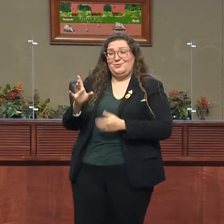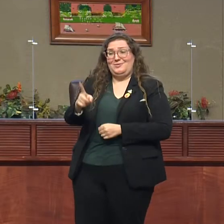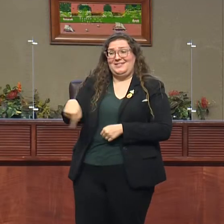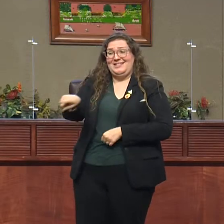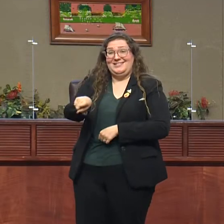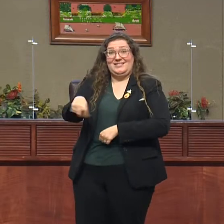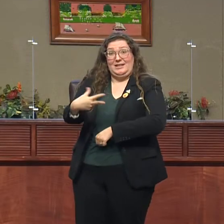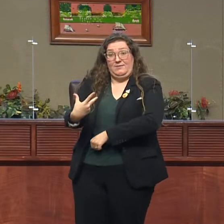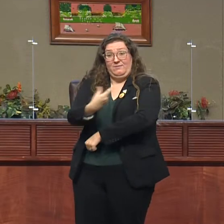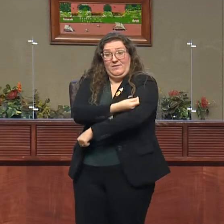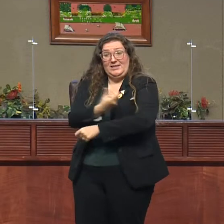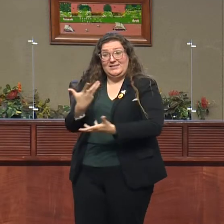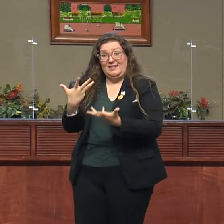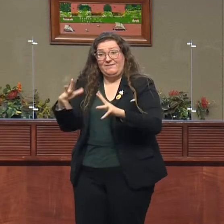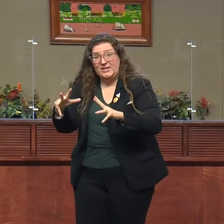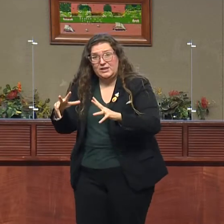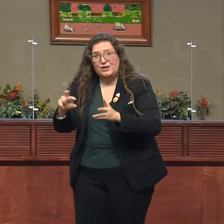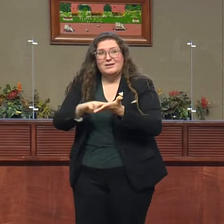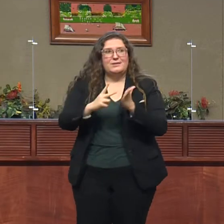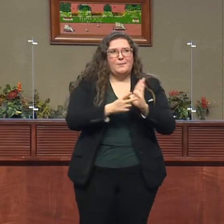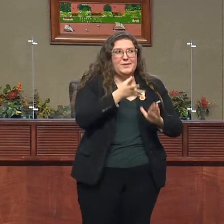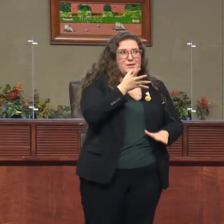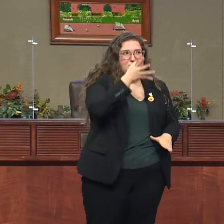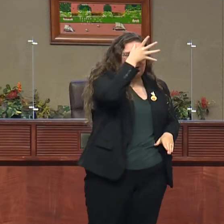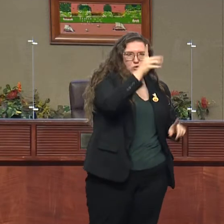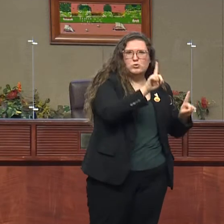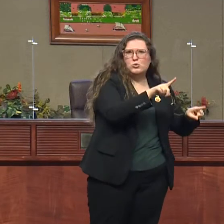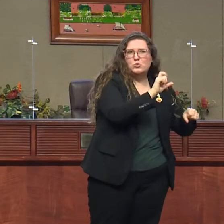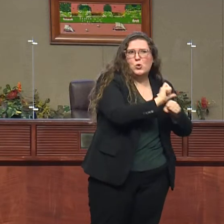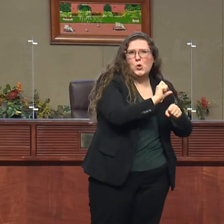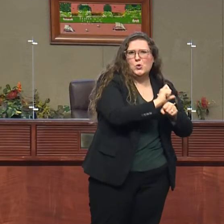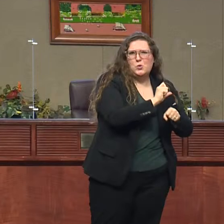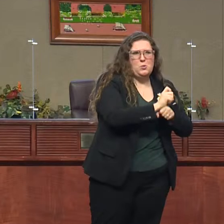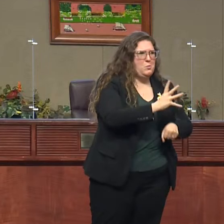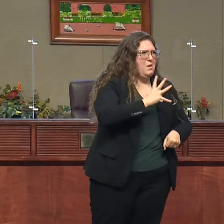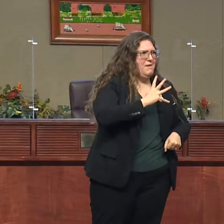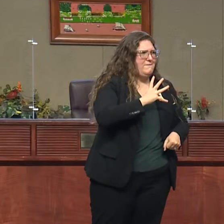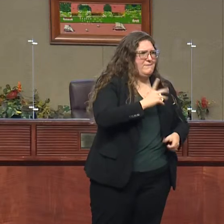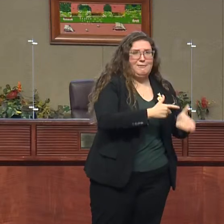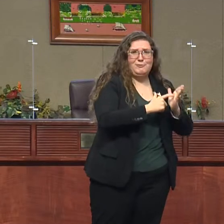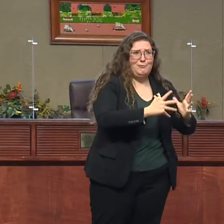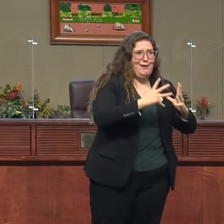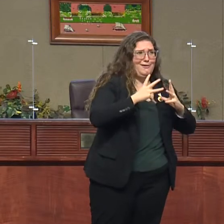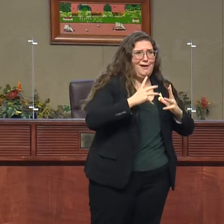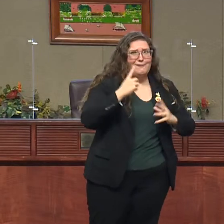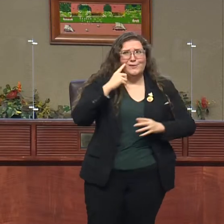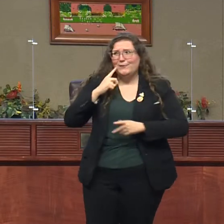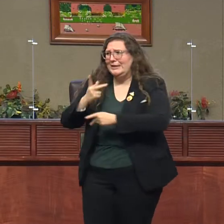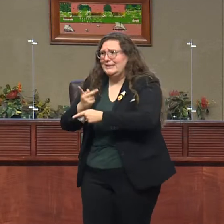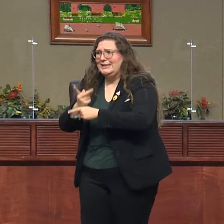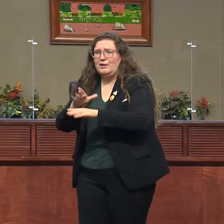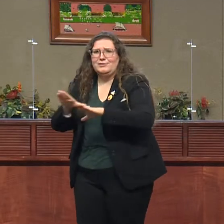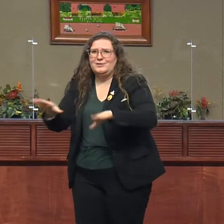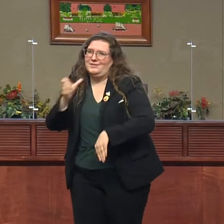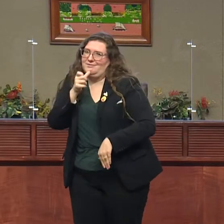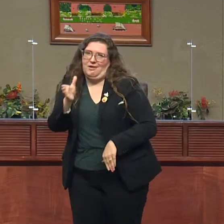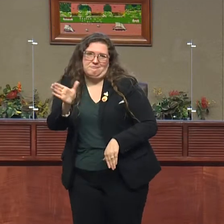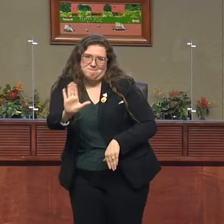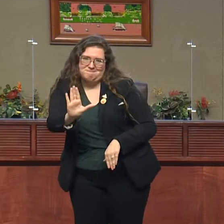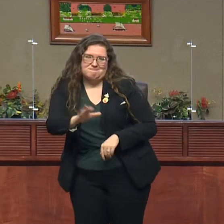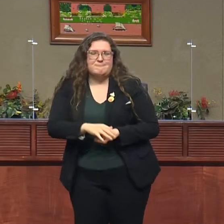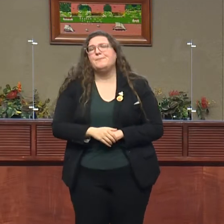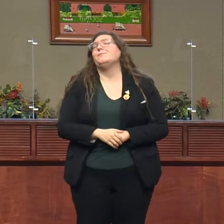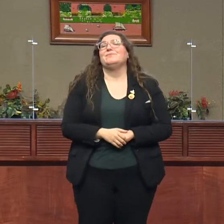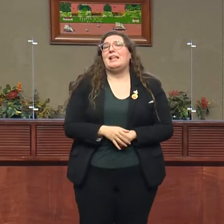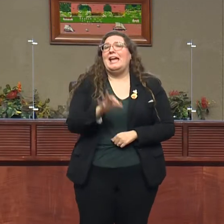time off to get their children vaccinated, and it's all free again. So now to the numbers.